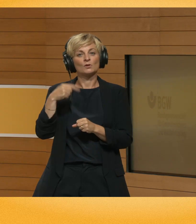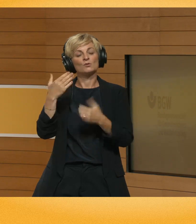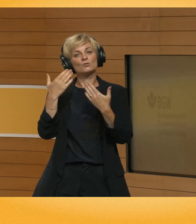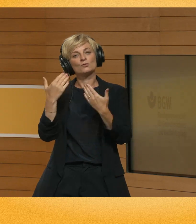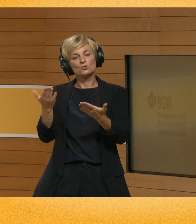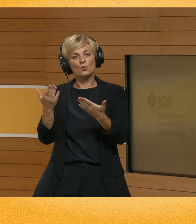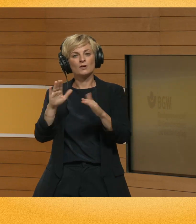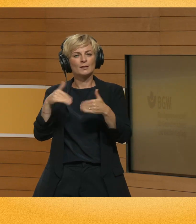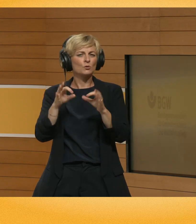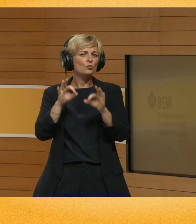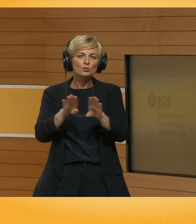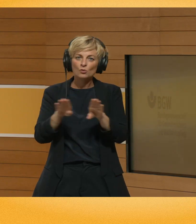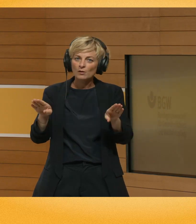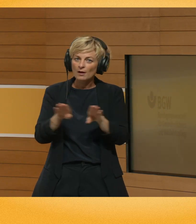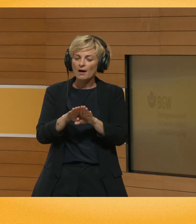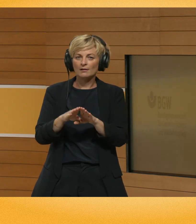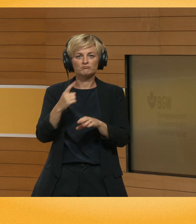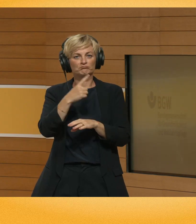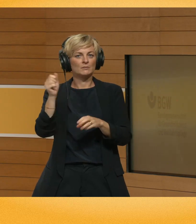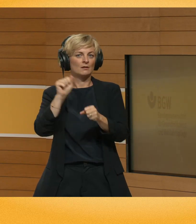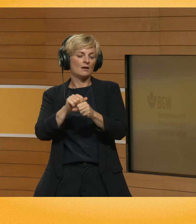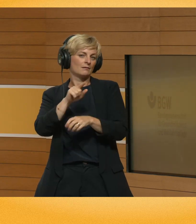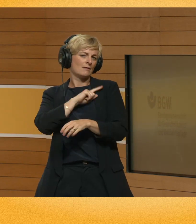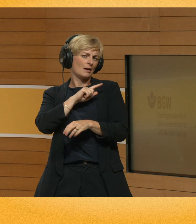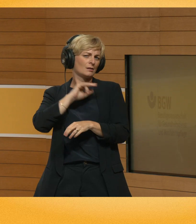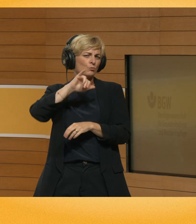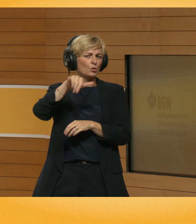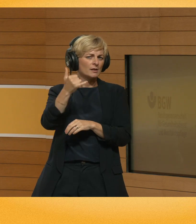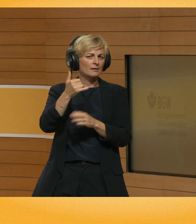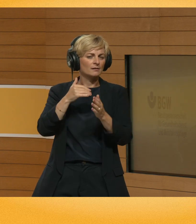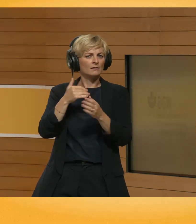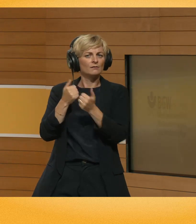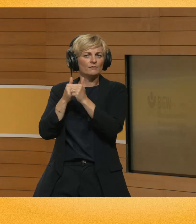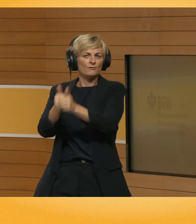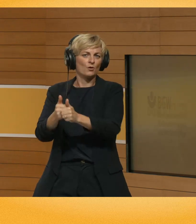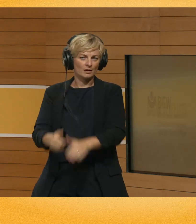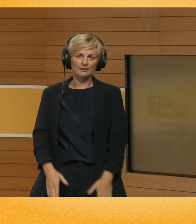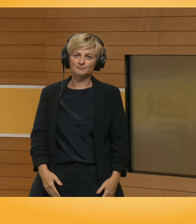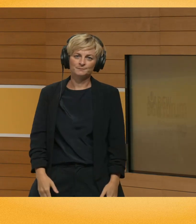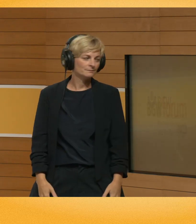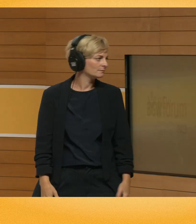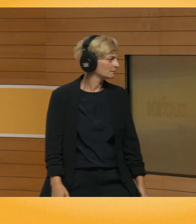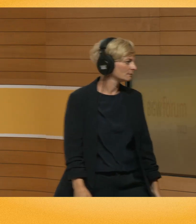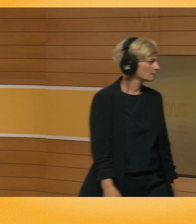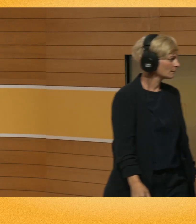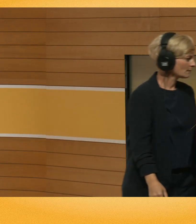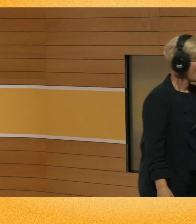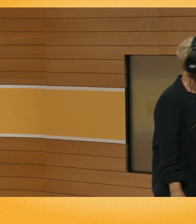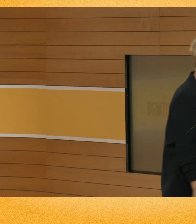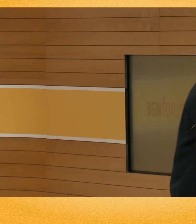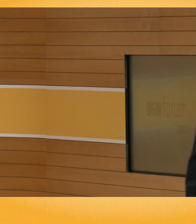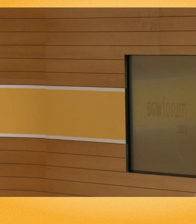projects on this way. And also we started with the implementation of advanced practice nursing, and there we revised